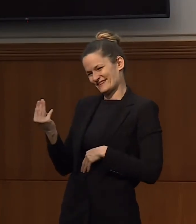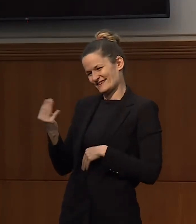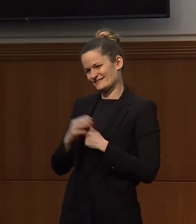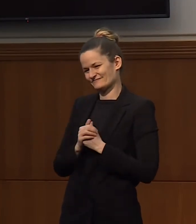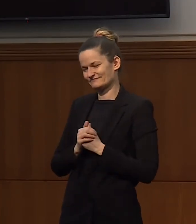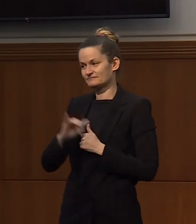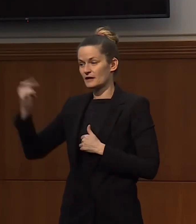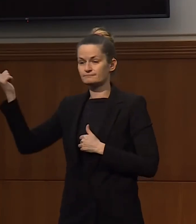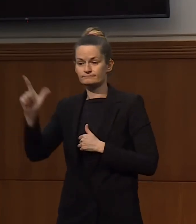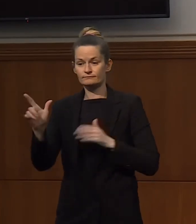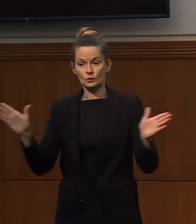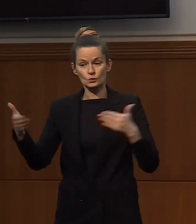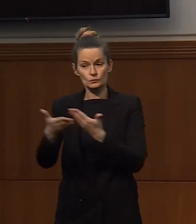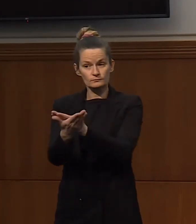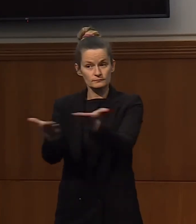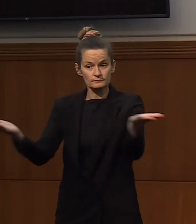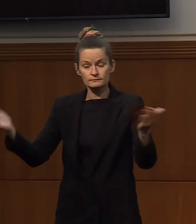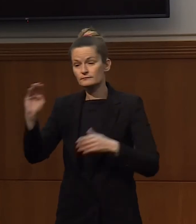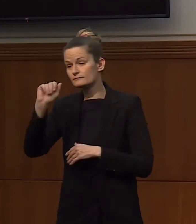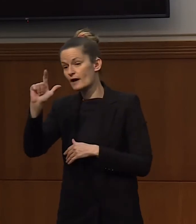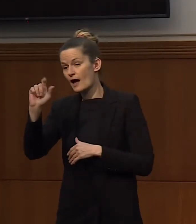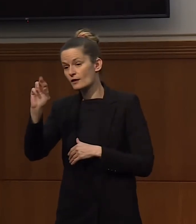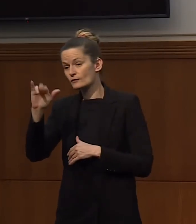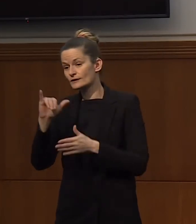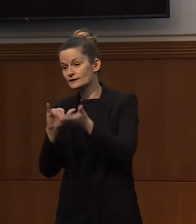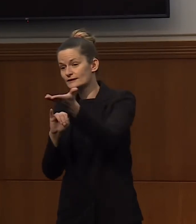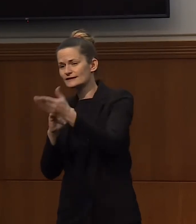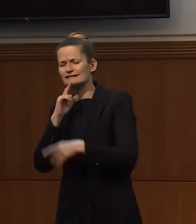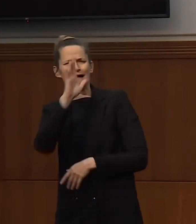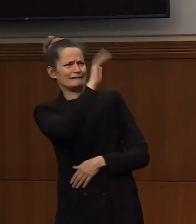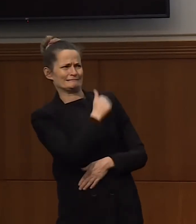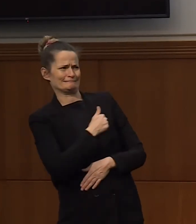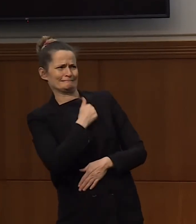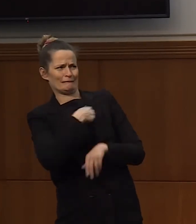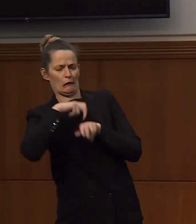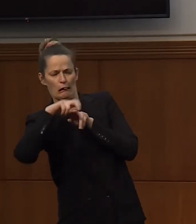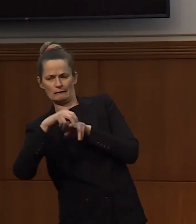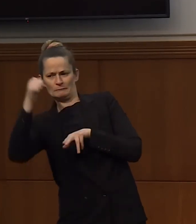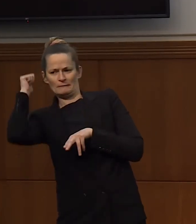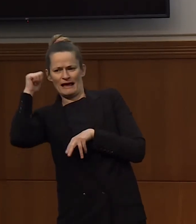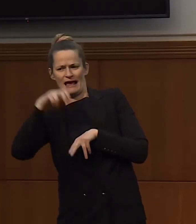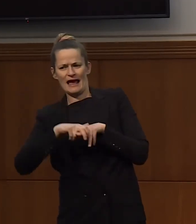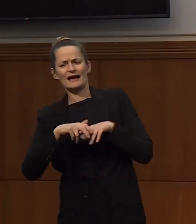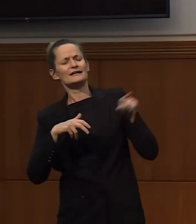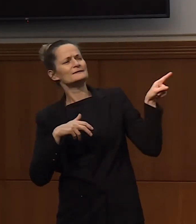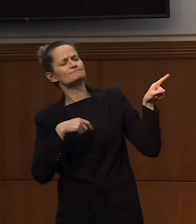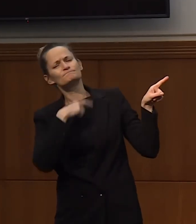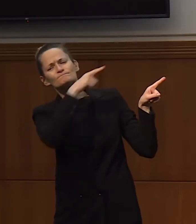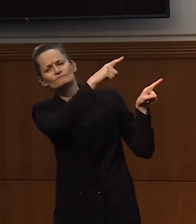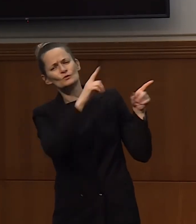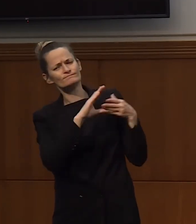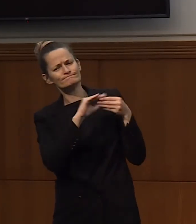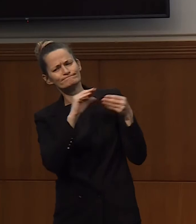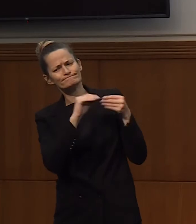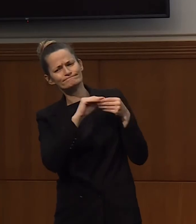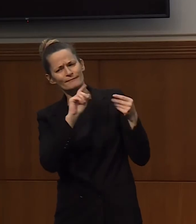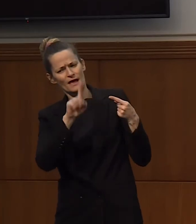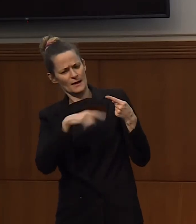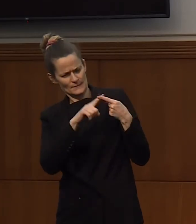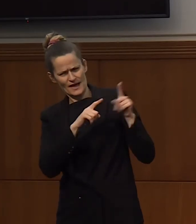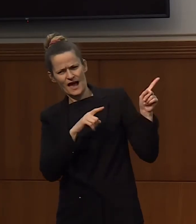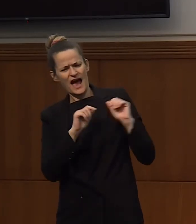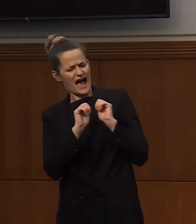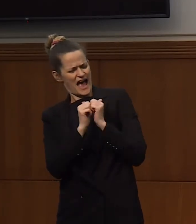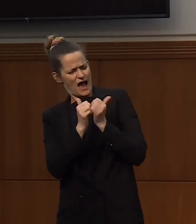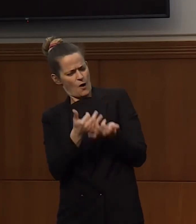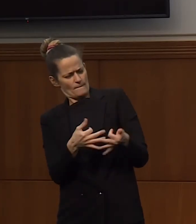Hey, I'm back here, sorry, sitting down. Could you just speak briefly to the importance of